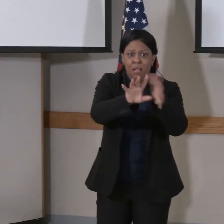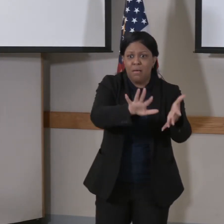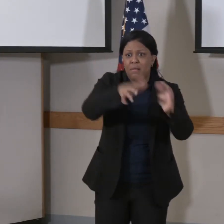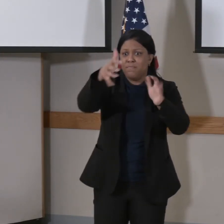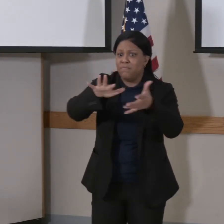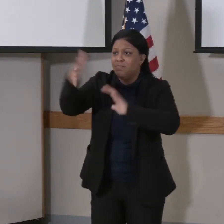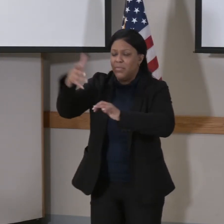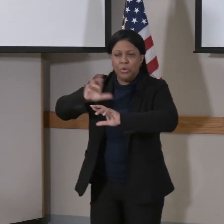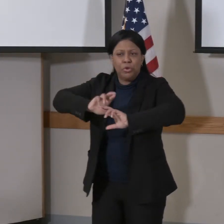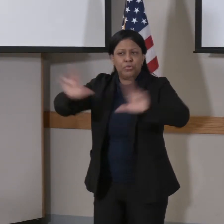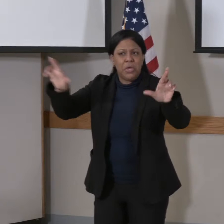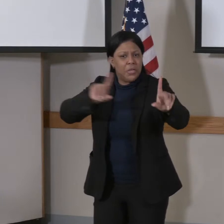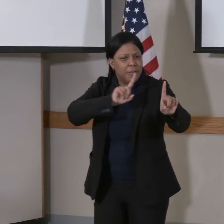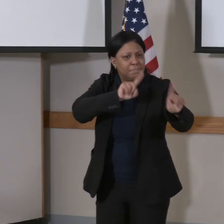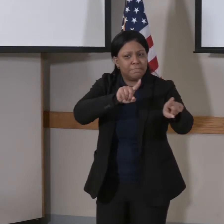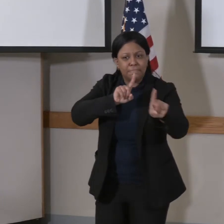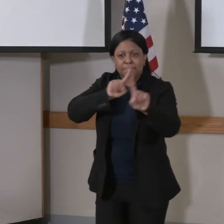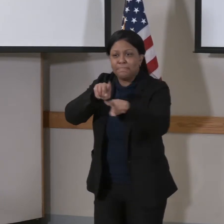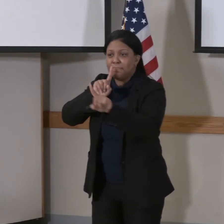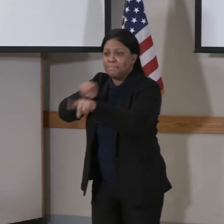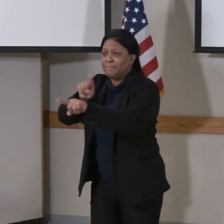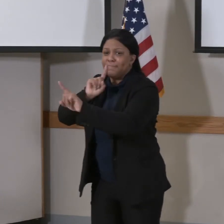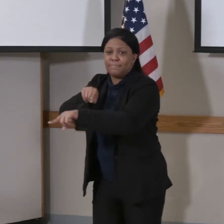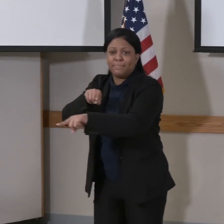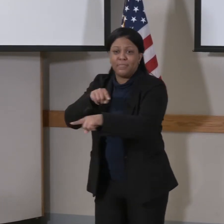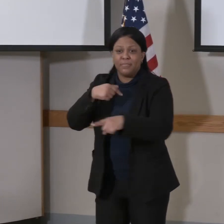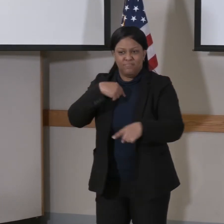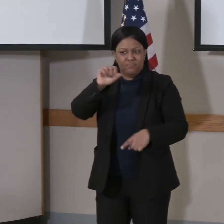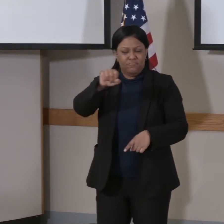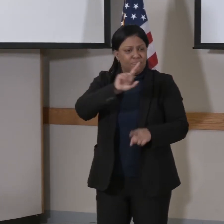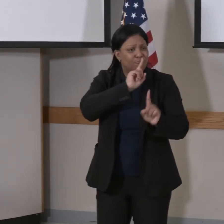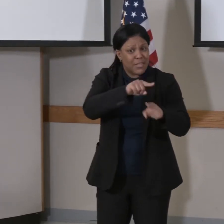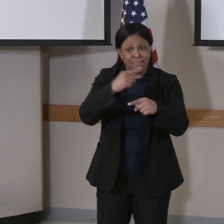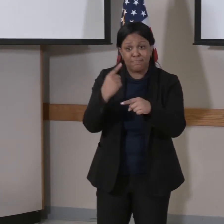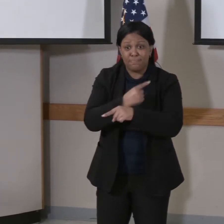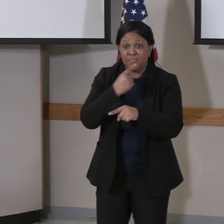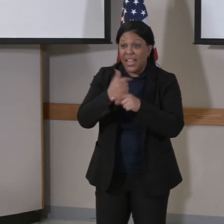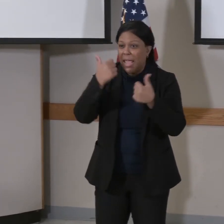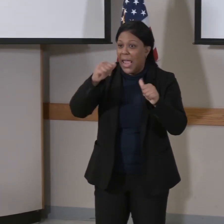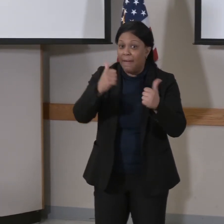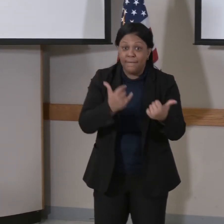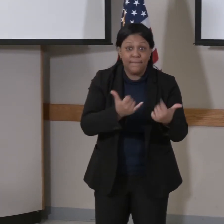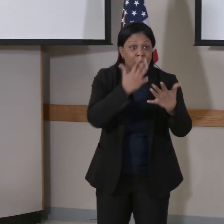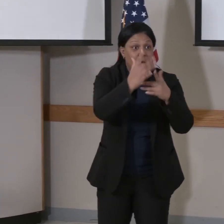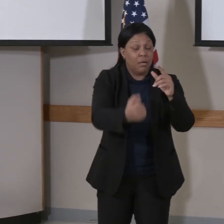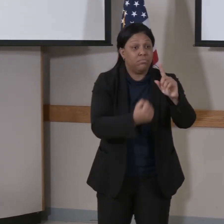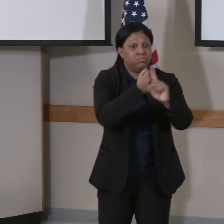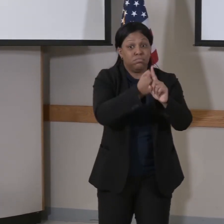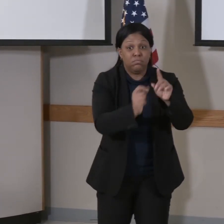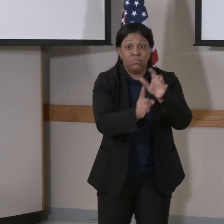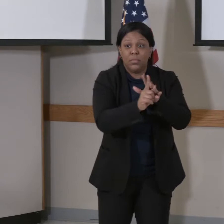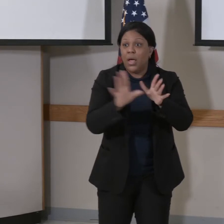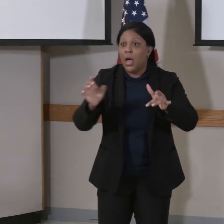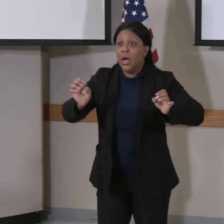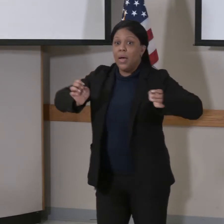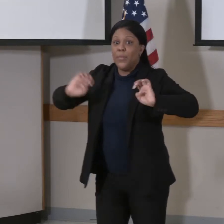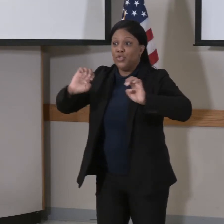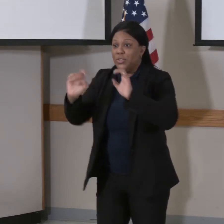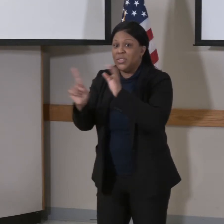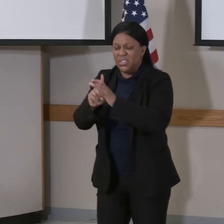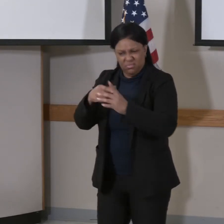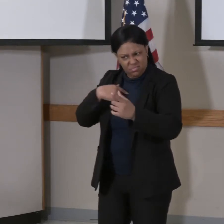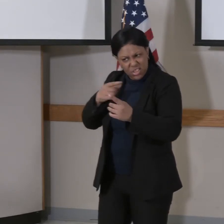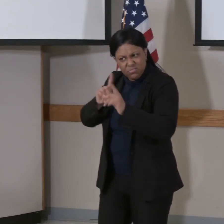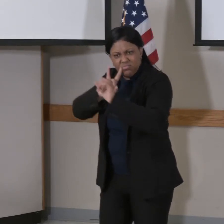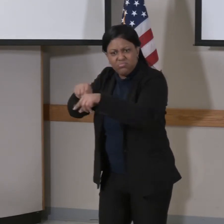support all of these agencies by responding to fires and other emergencies as they may occur. we stand ready to